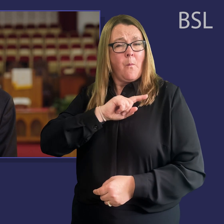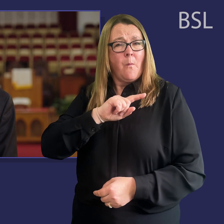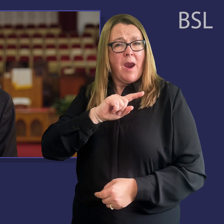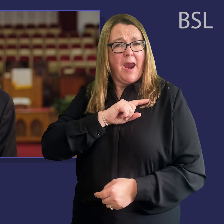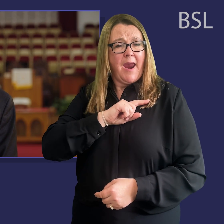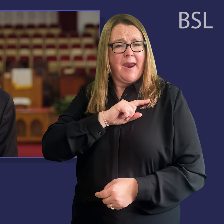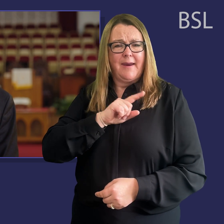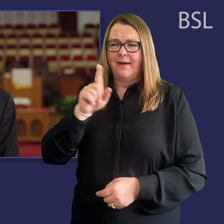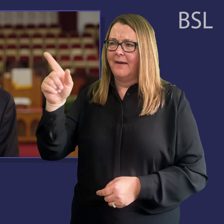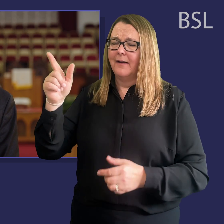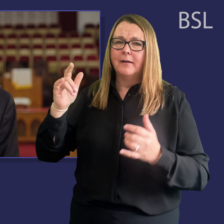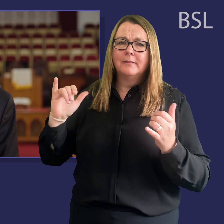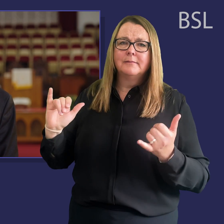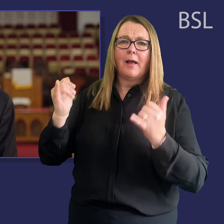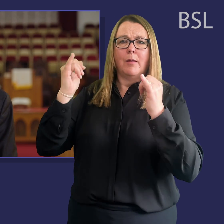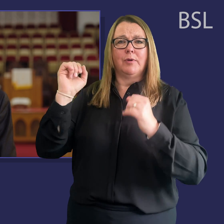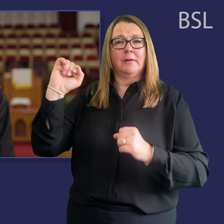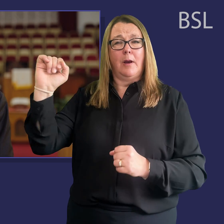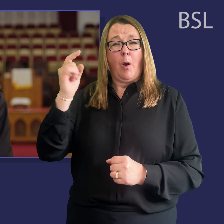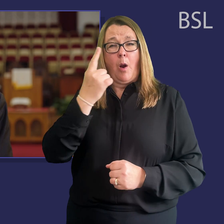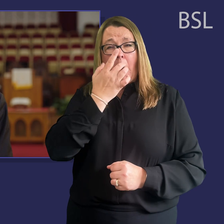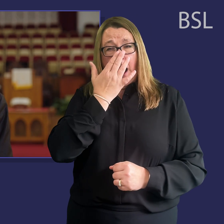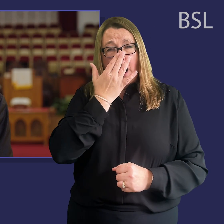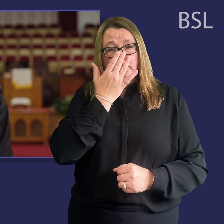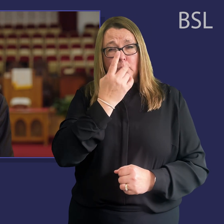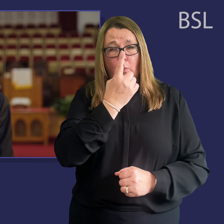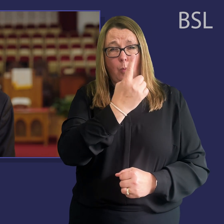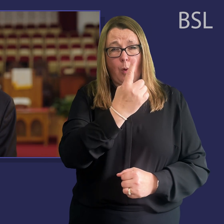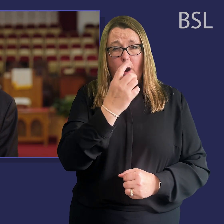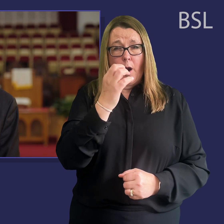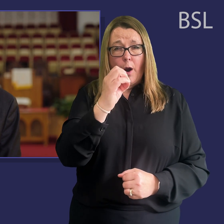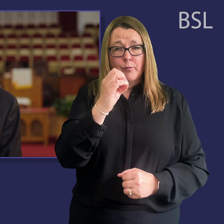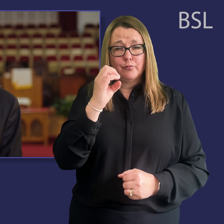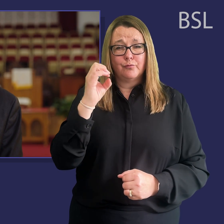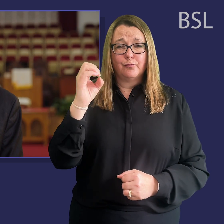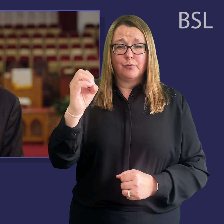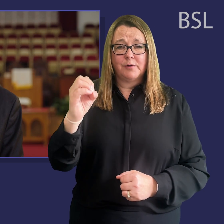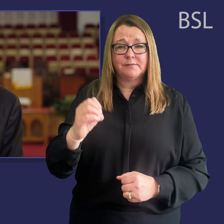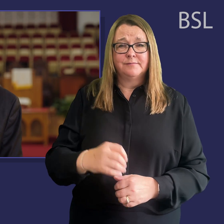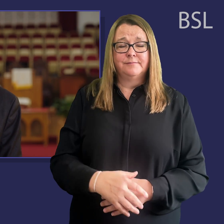celebration of his 100th birthday.